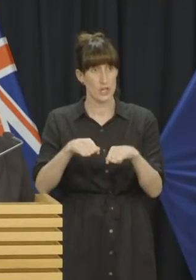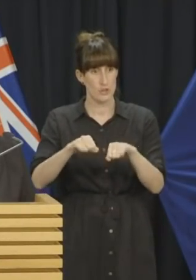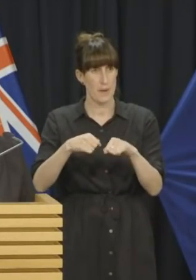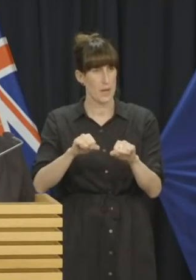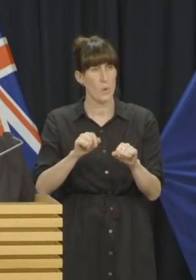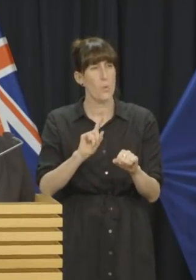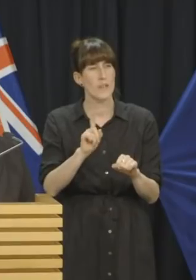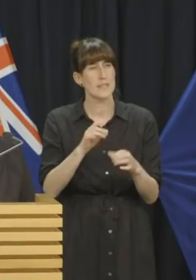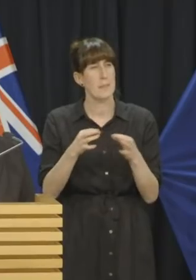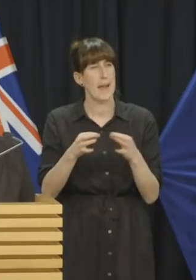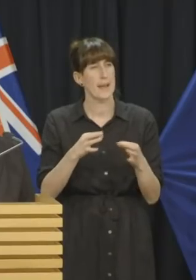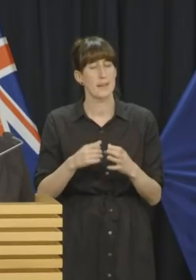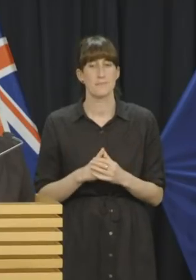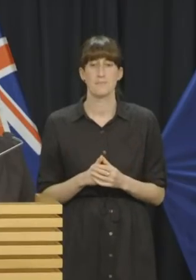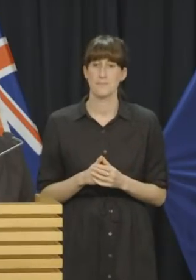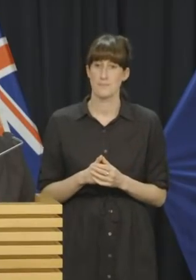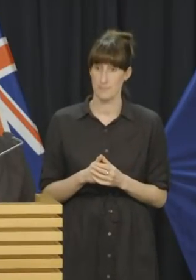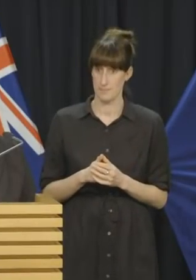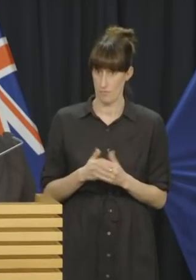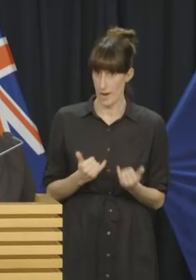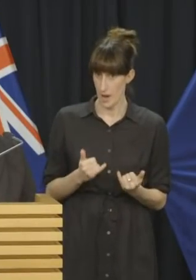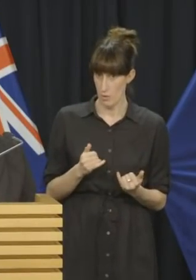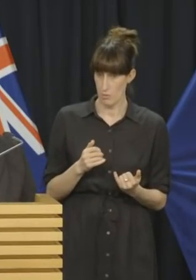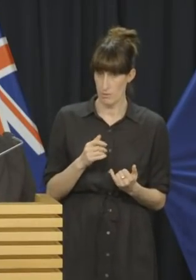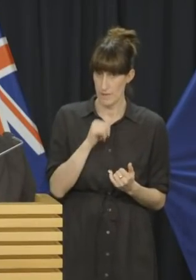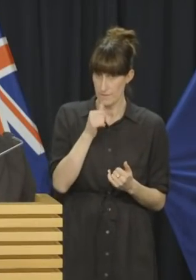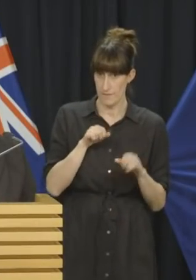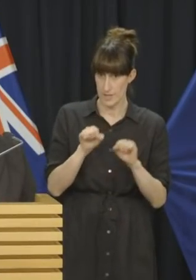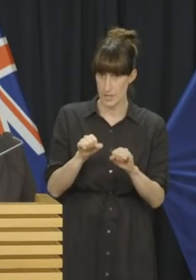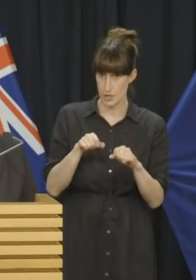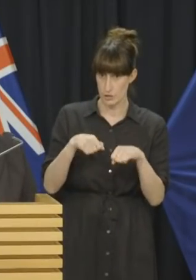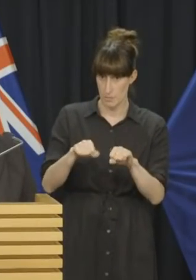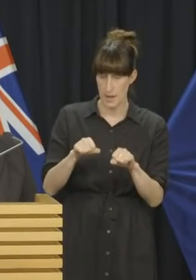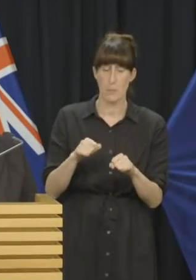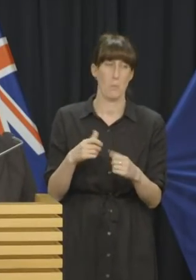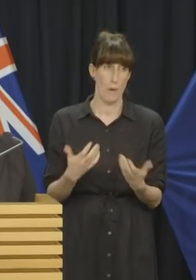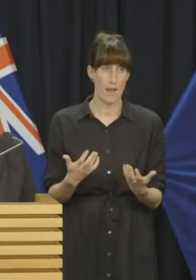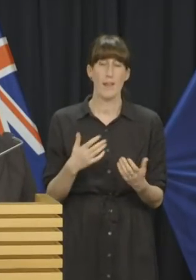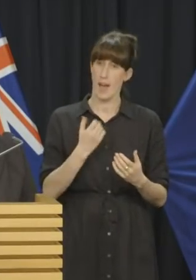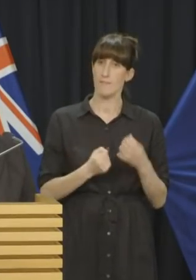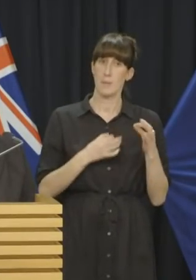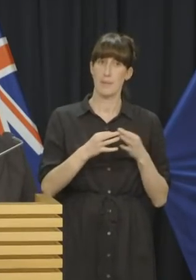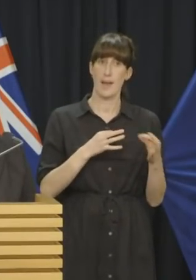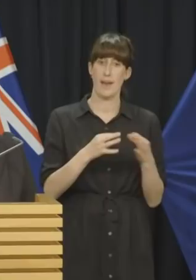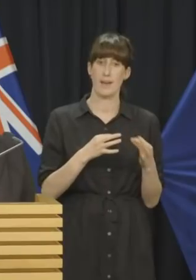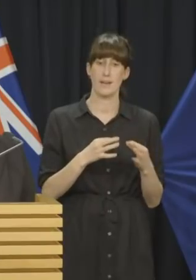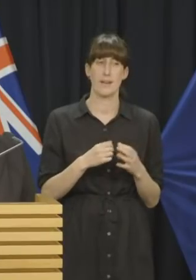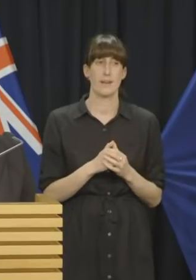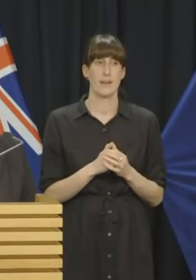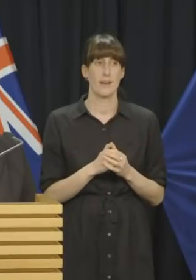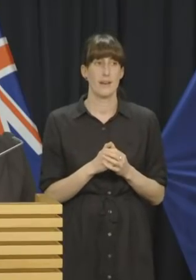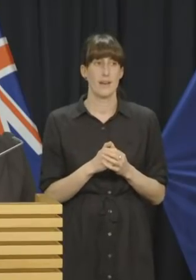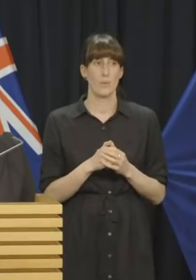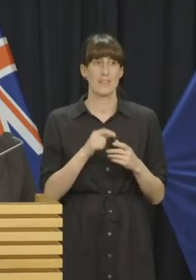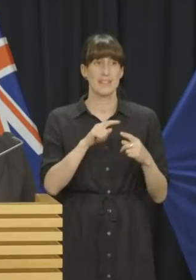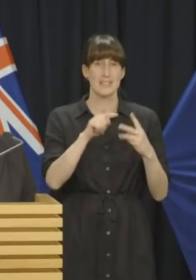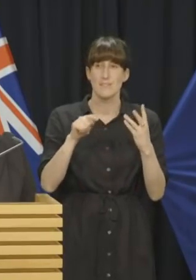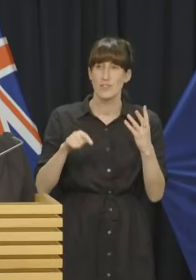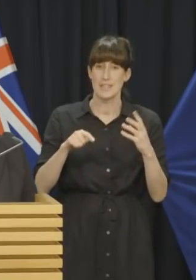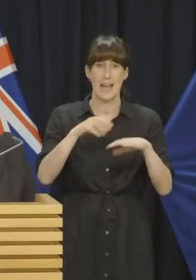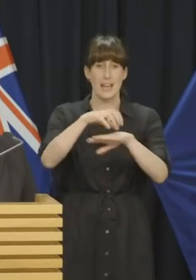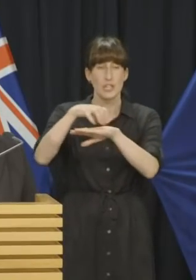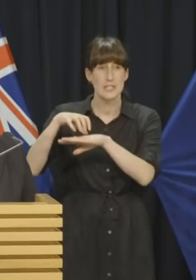say, we have really good communications with public health departments. We have a response plan which was triggered instantaneously. We